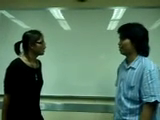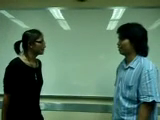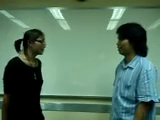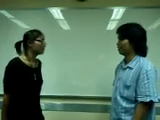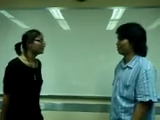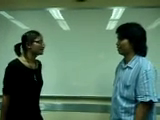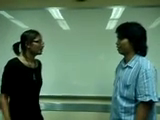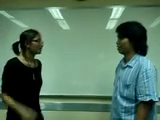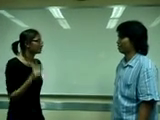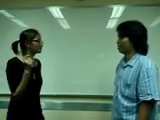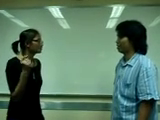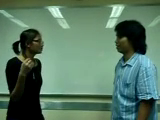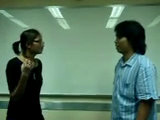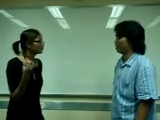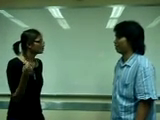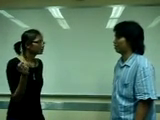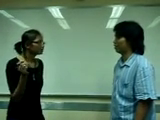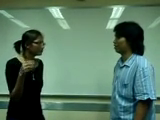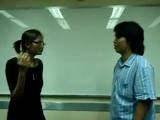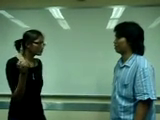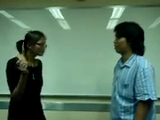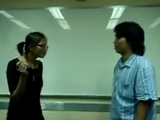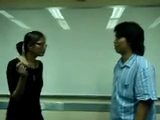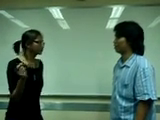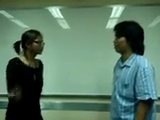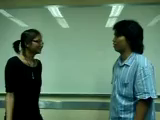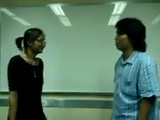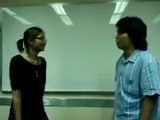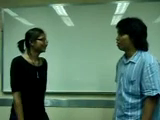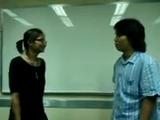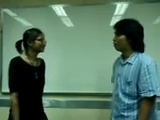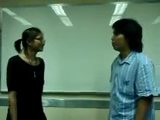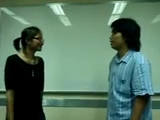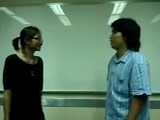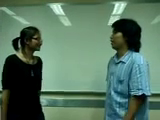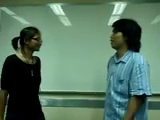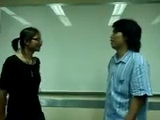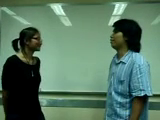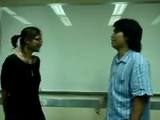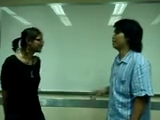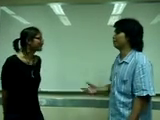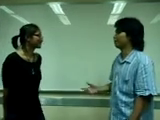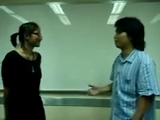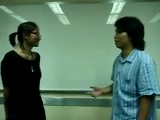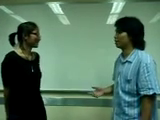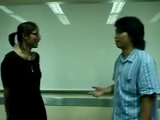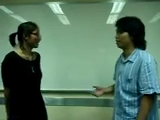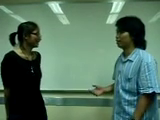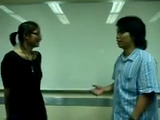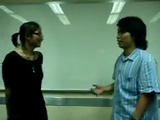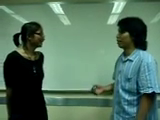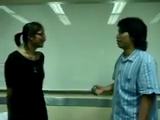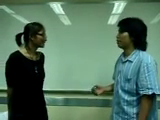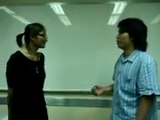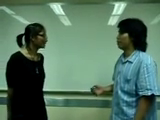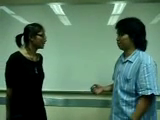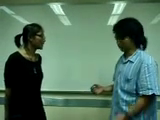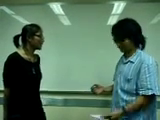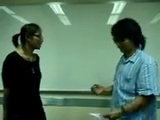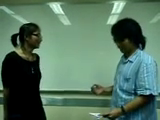Maybe. They were really strong. Could be. I'm sorry. Kevin.